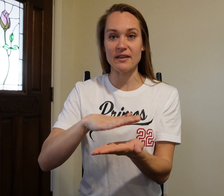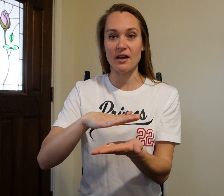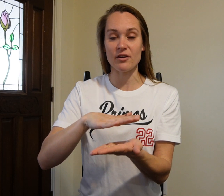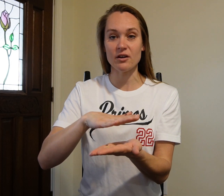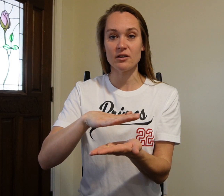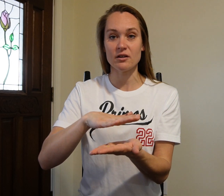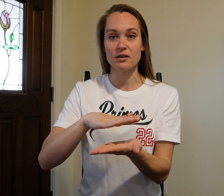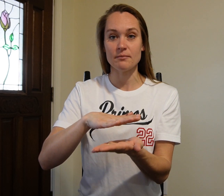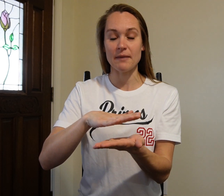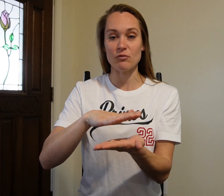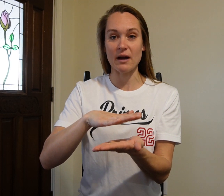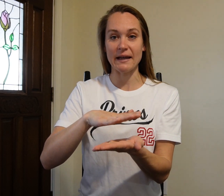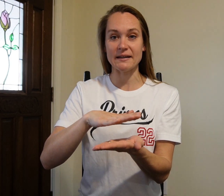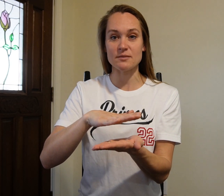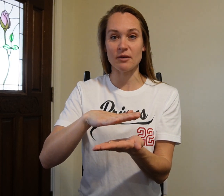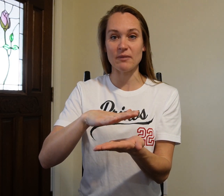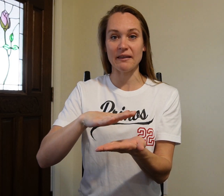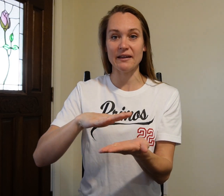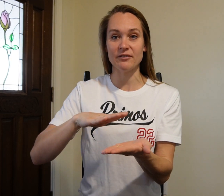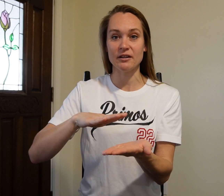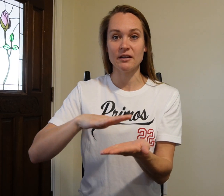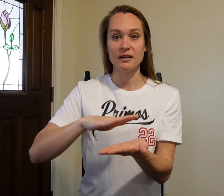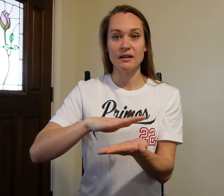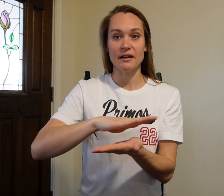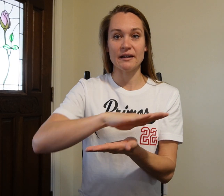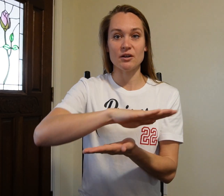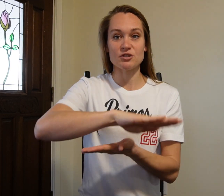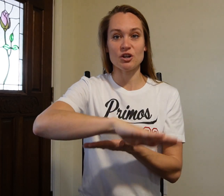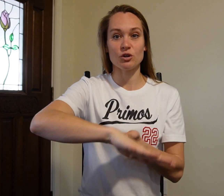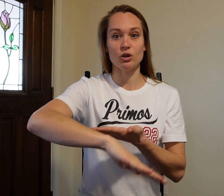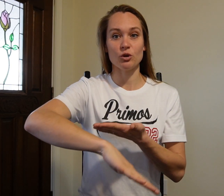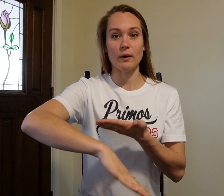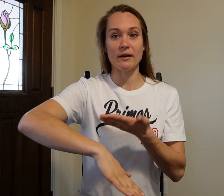other. My right hand is above my left. And go circle around.